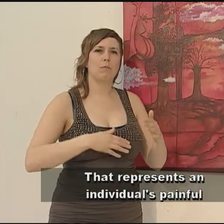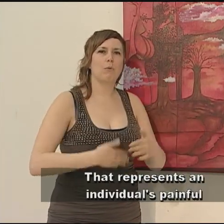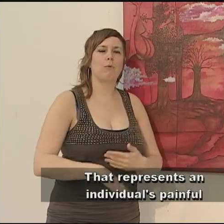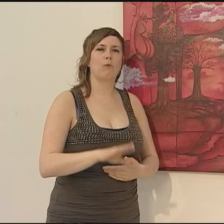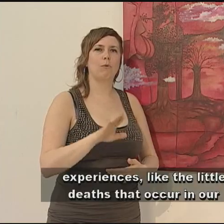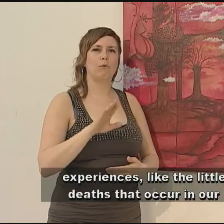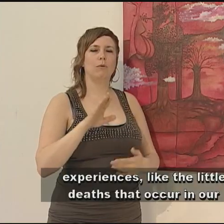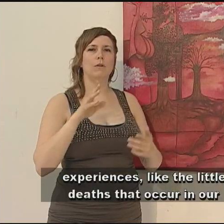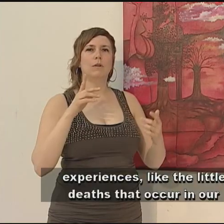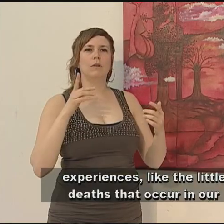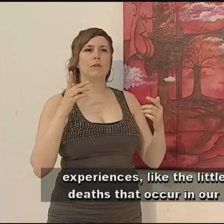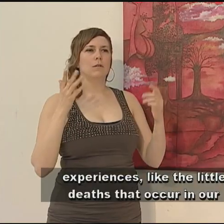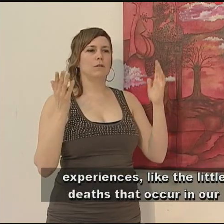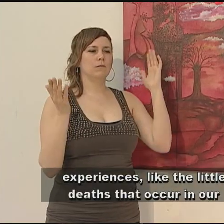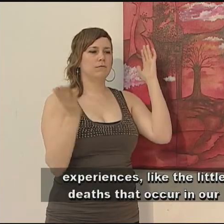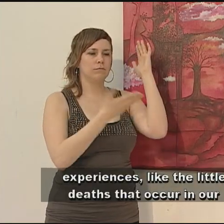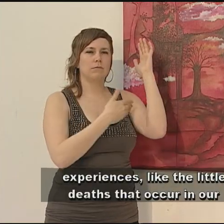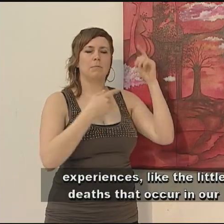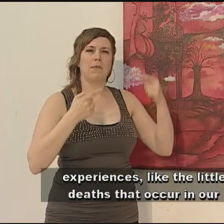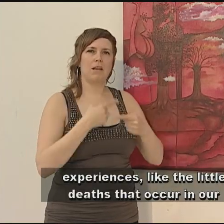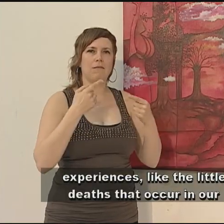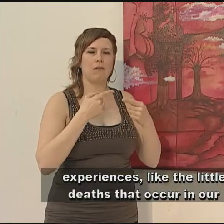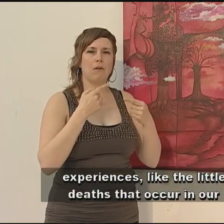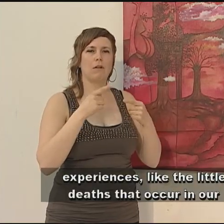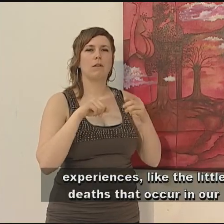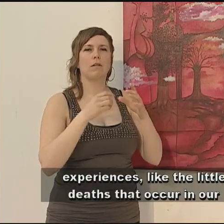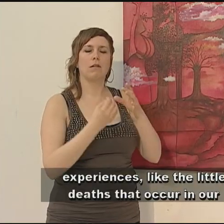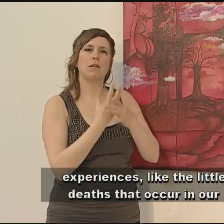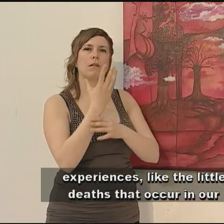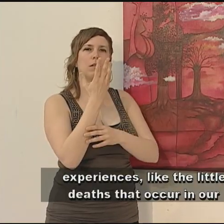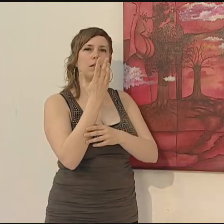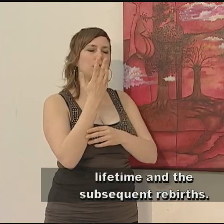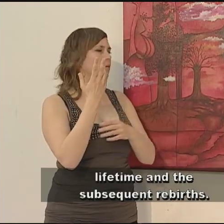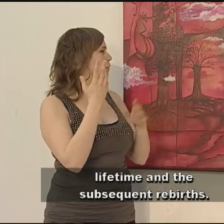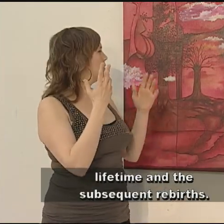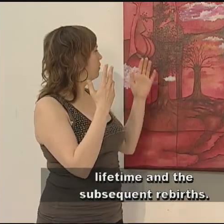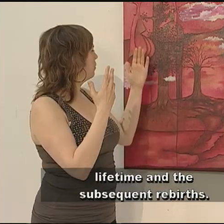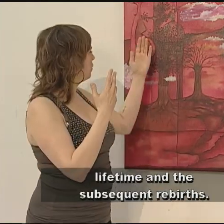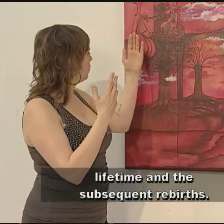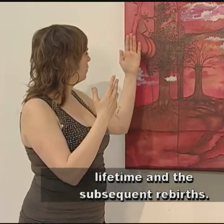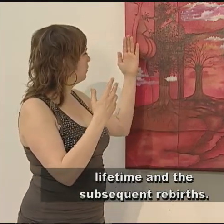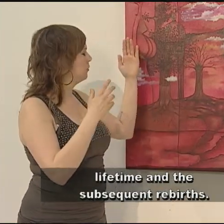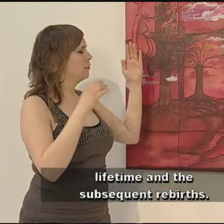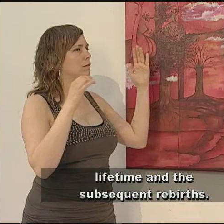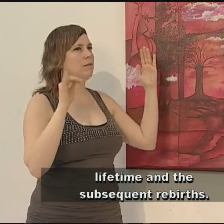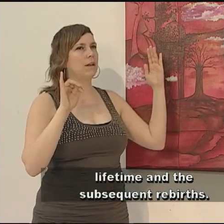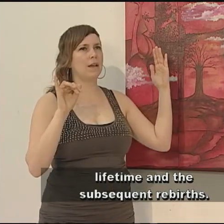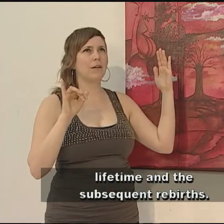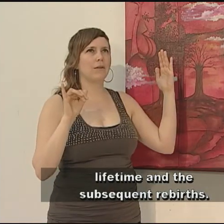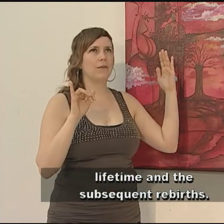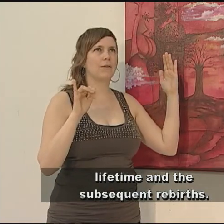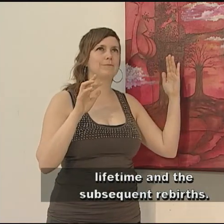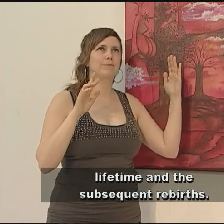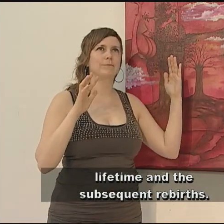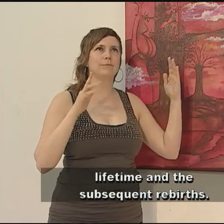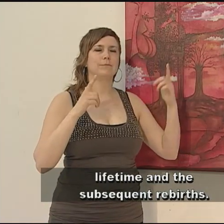an individual's painful experiences, like the little deaths that occur in our lifetime and the subsequent